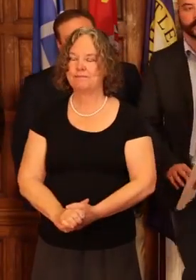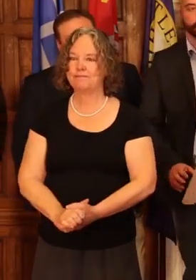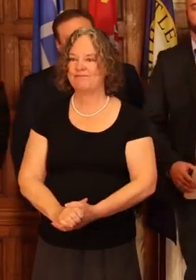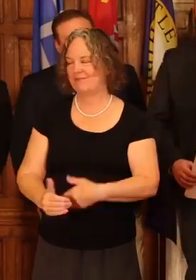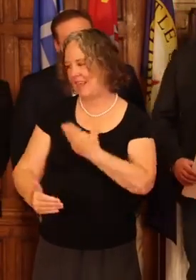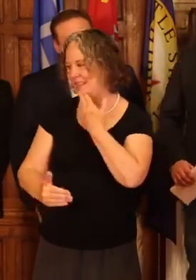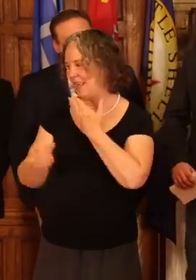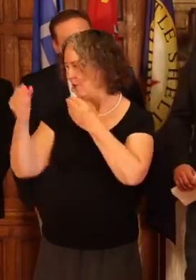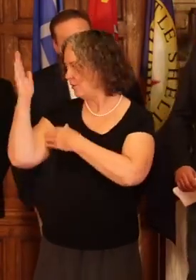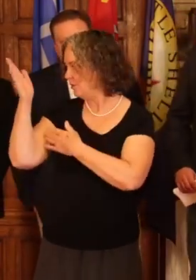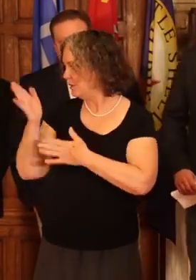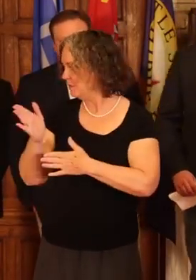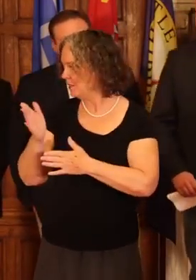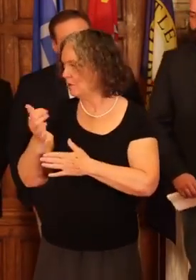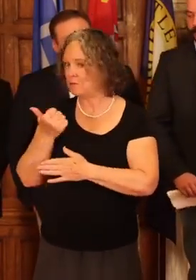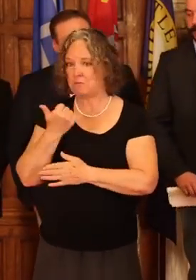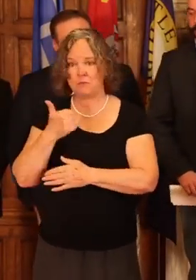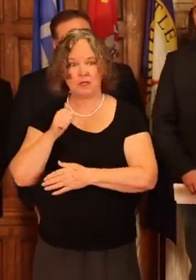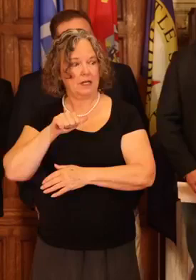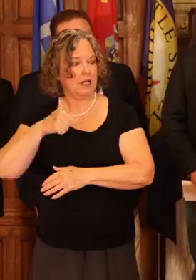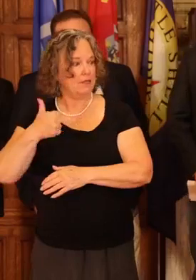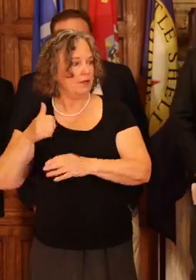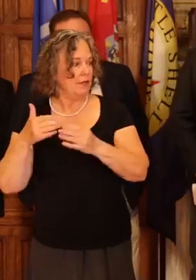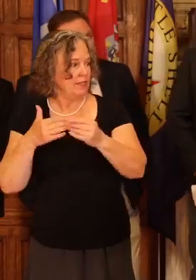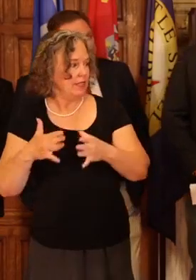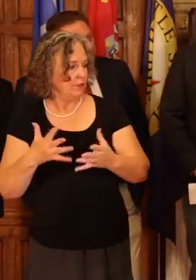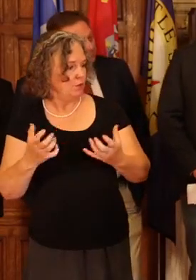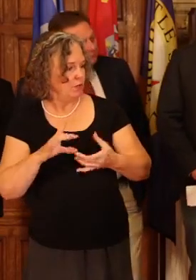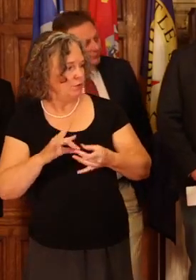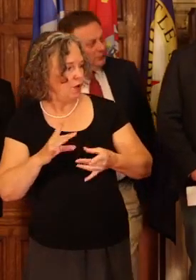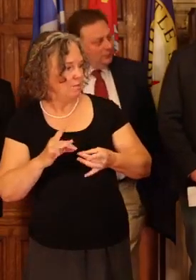Thank you, Speaker. Would anybody else on the leadership team like to make any comments?